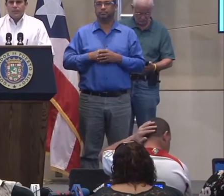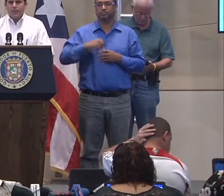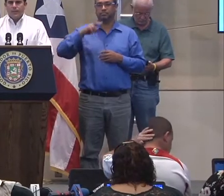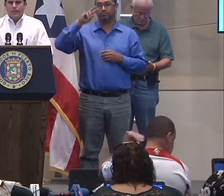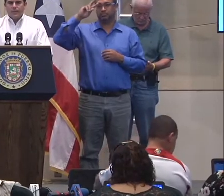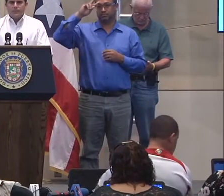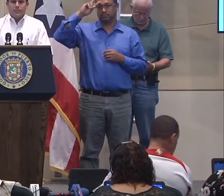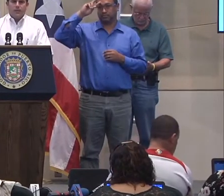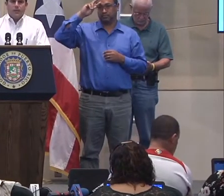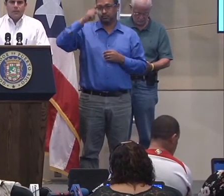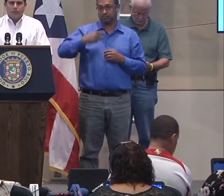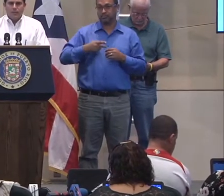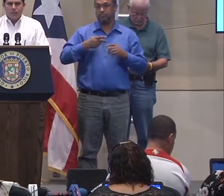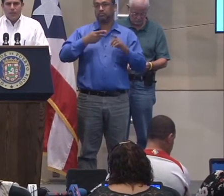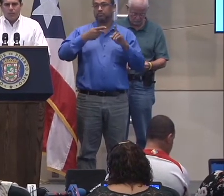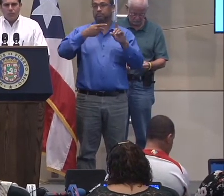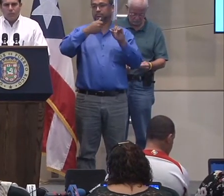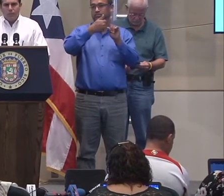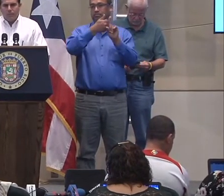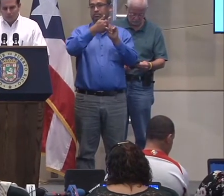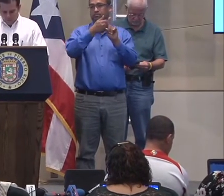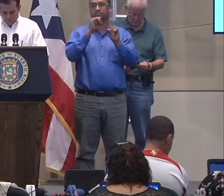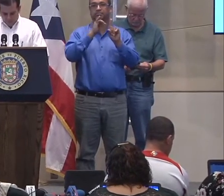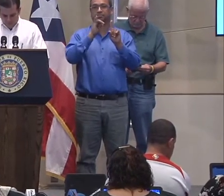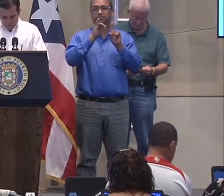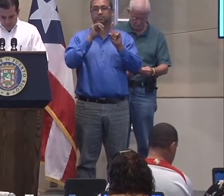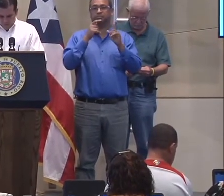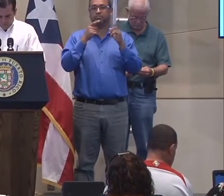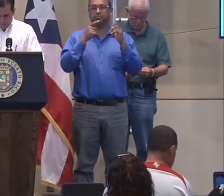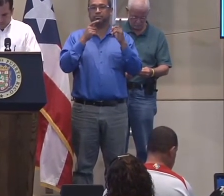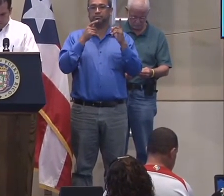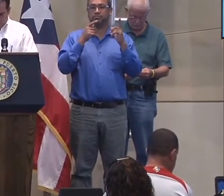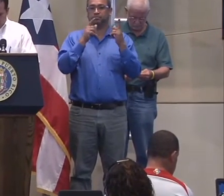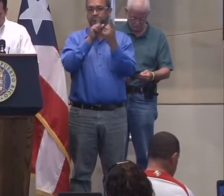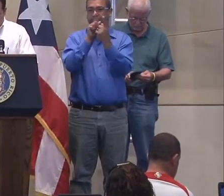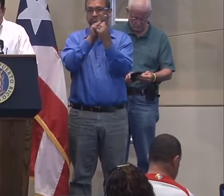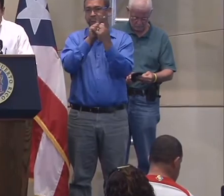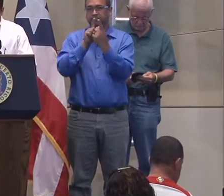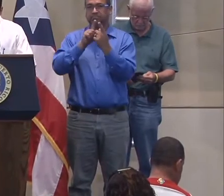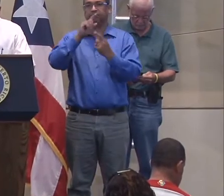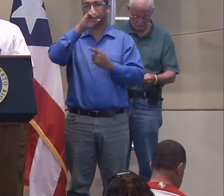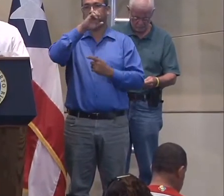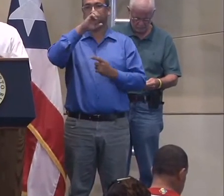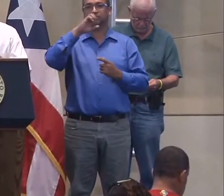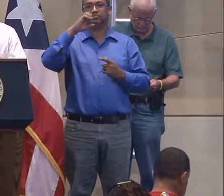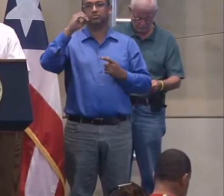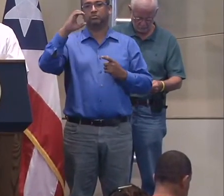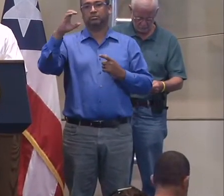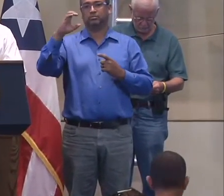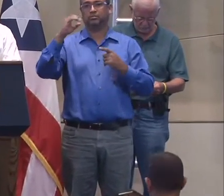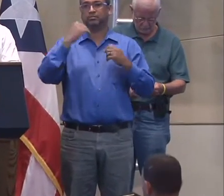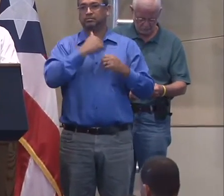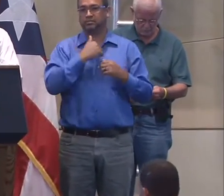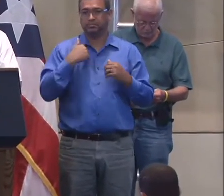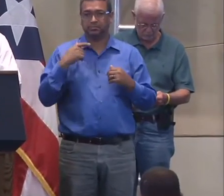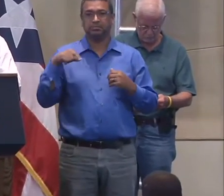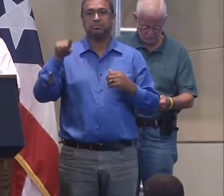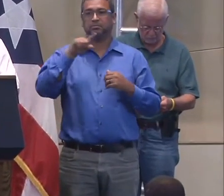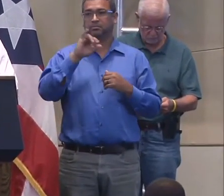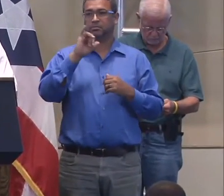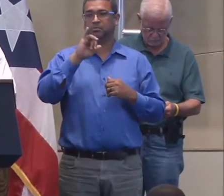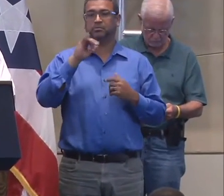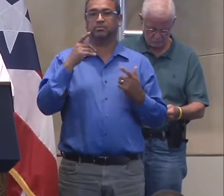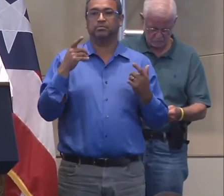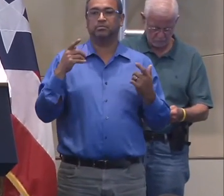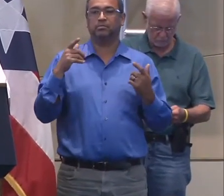the EOC members. So, and the Second Lady